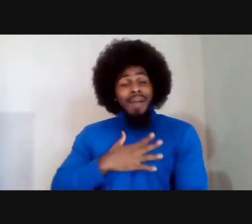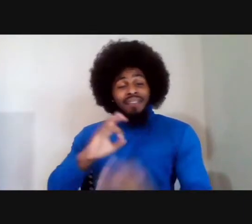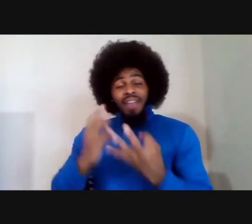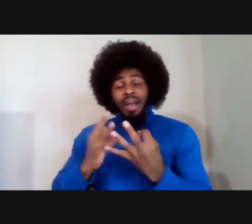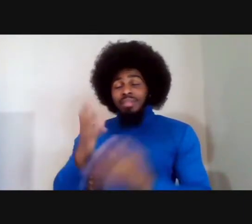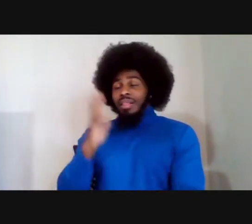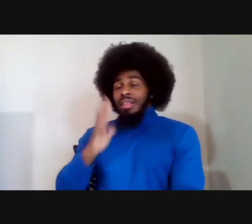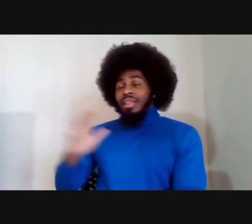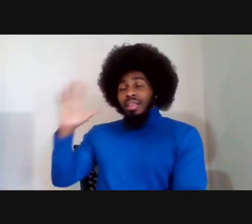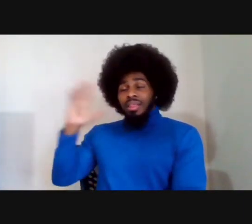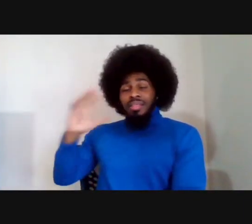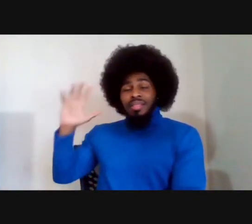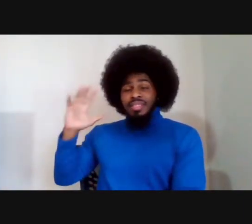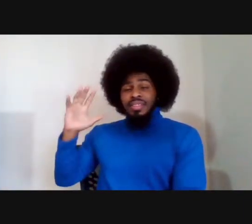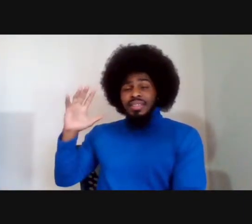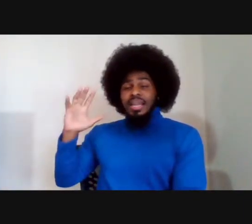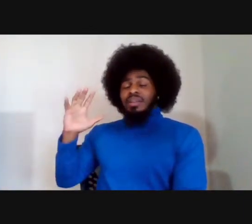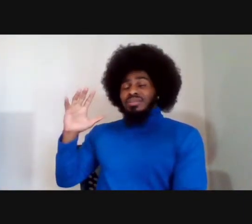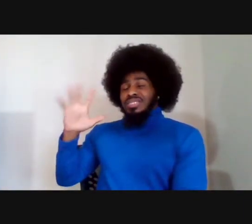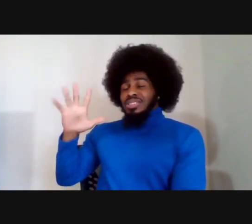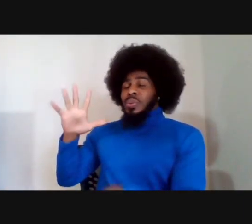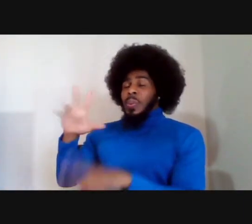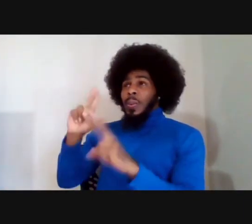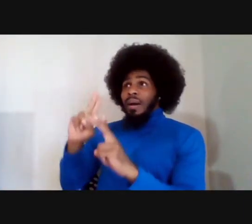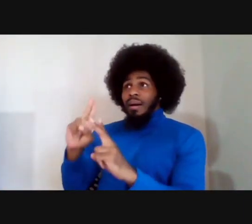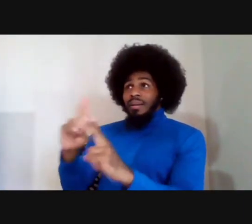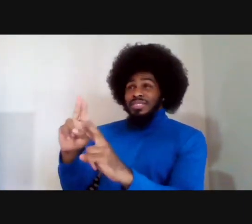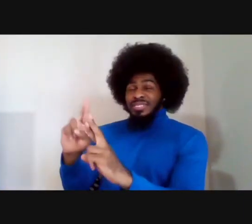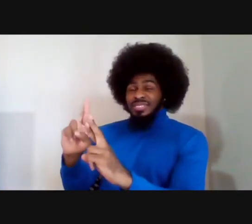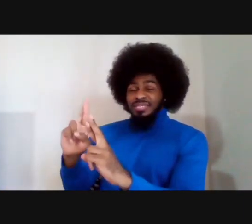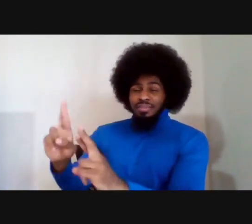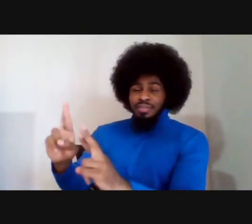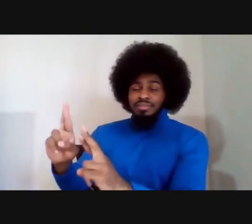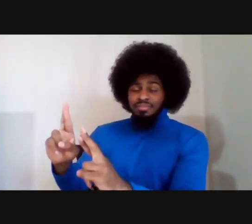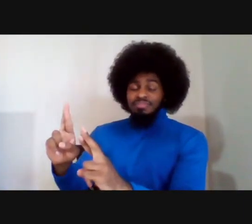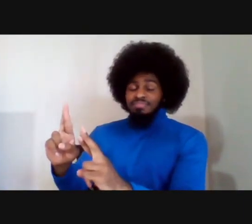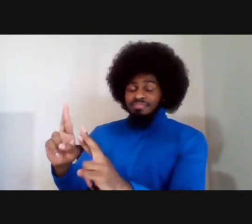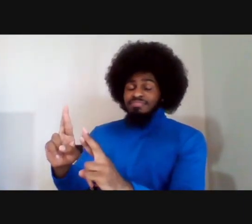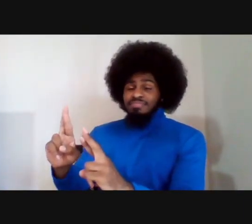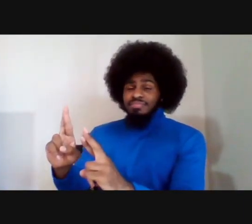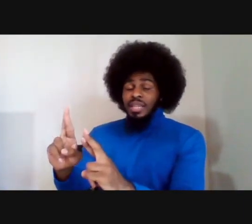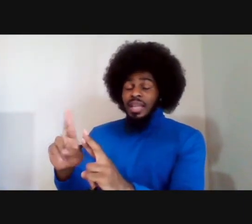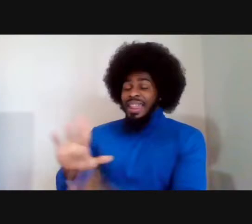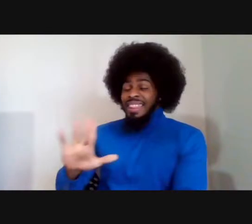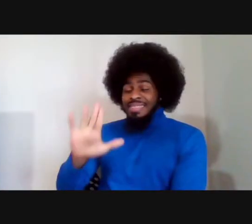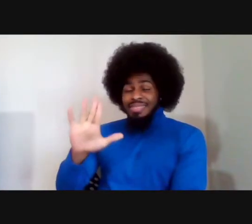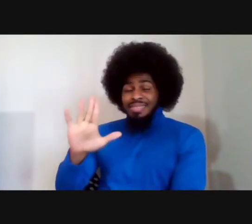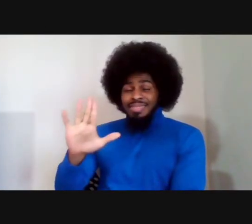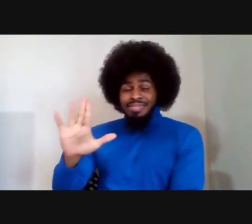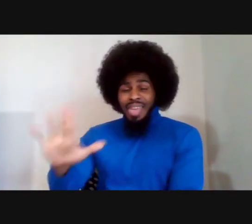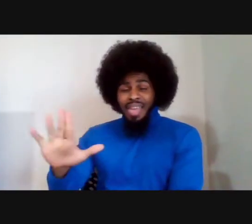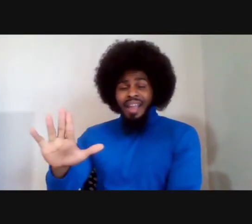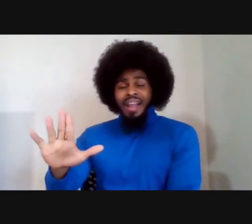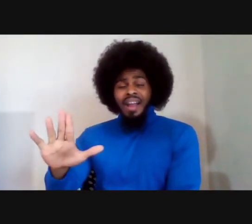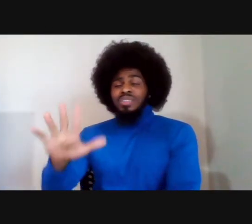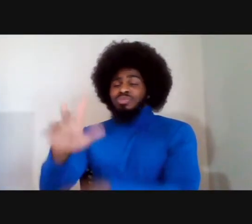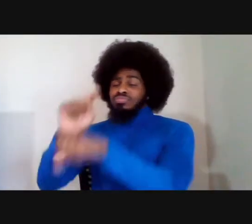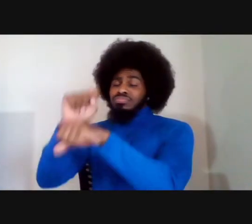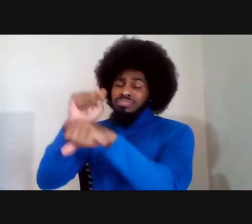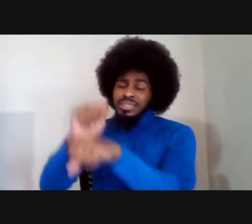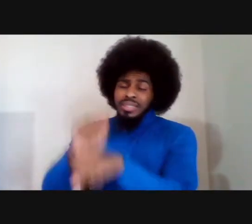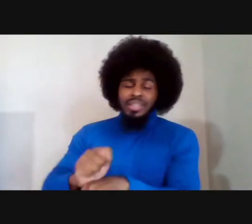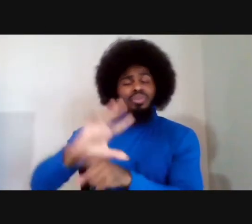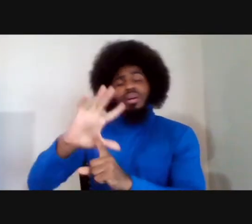pay homage to the original inhabitants of this land. May their legacies, families, traditions, and